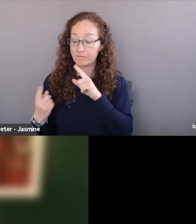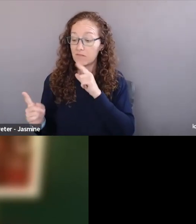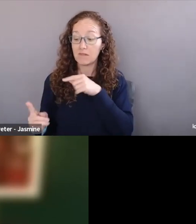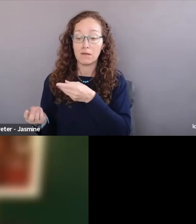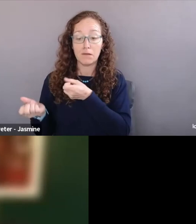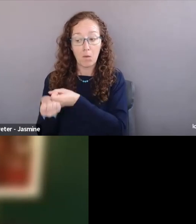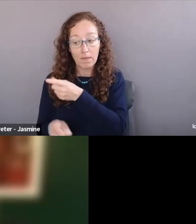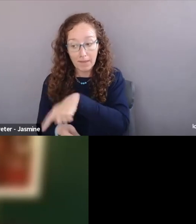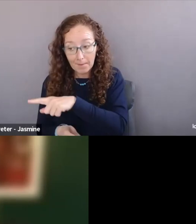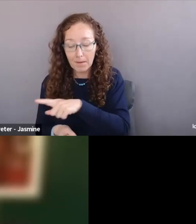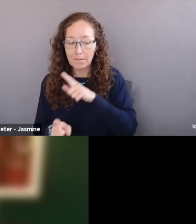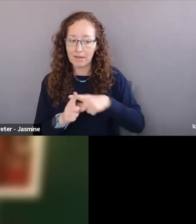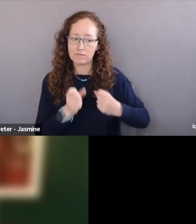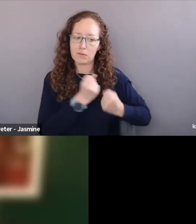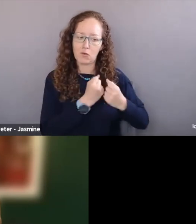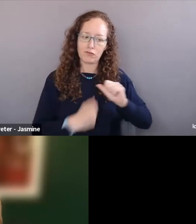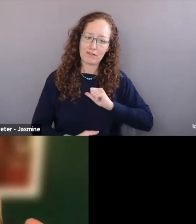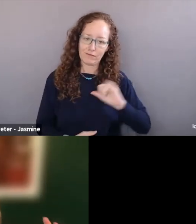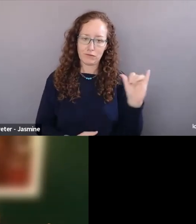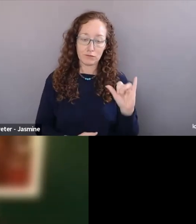touch with and